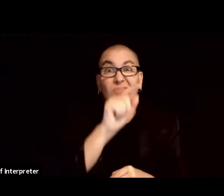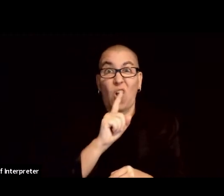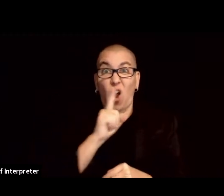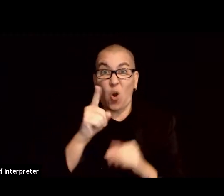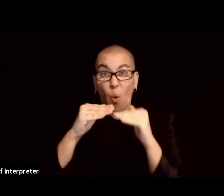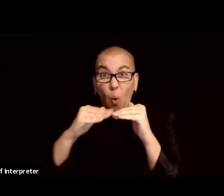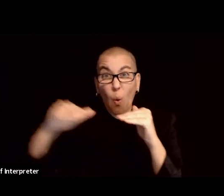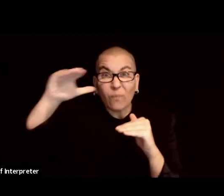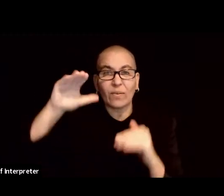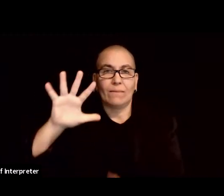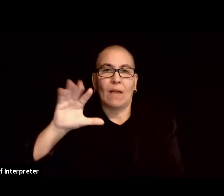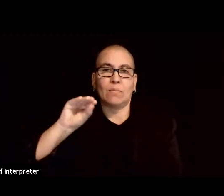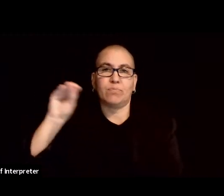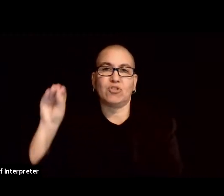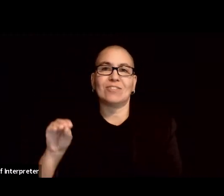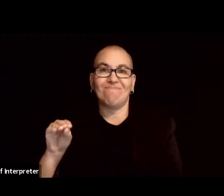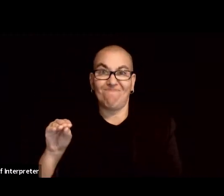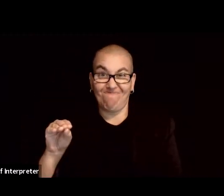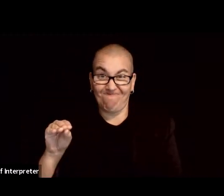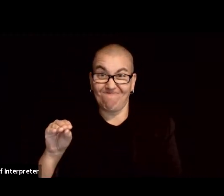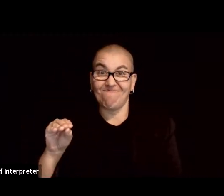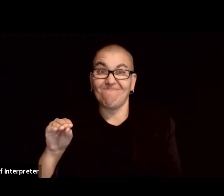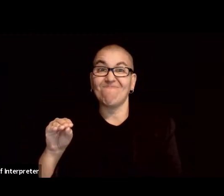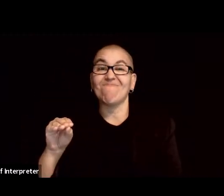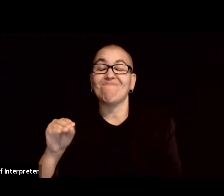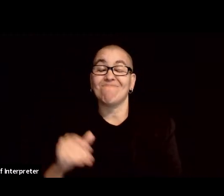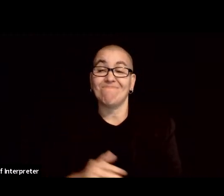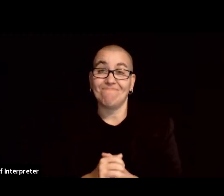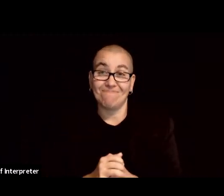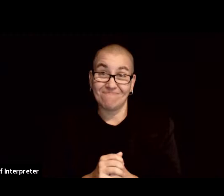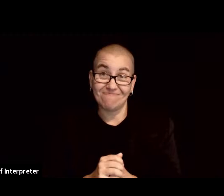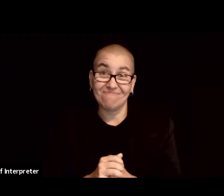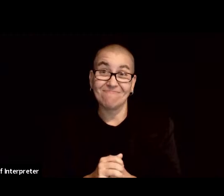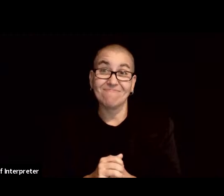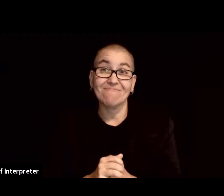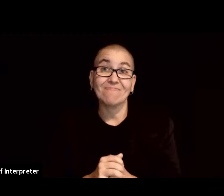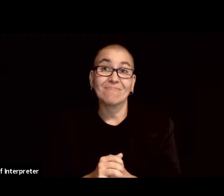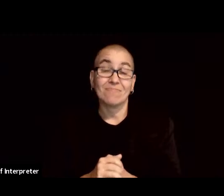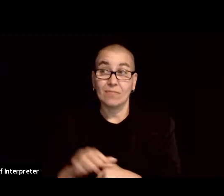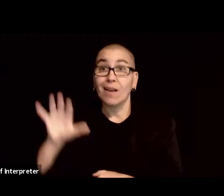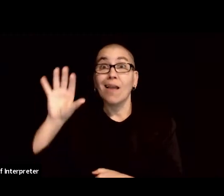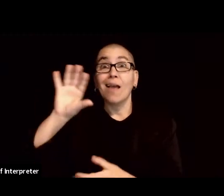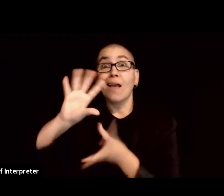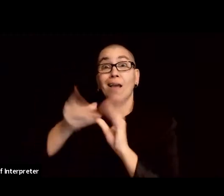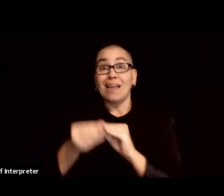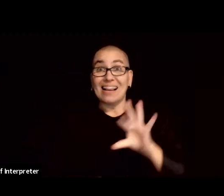week before. And 9 counties were at or above 10% of test